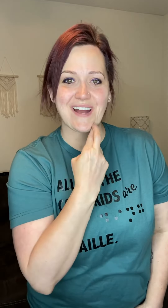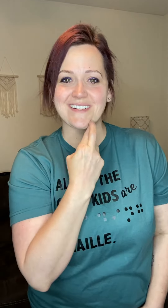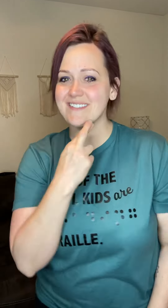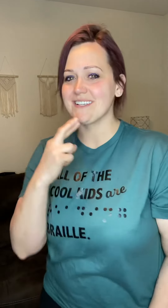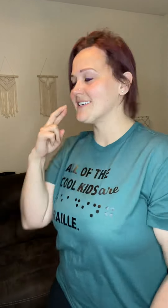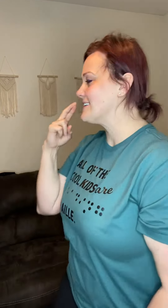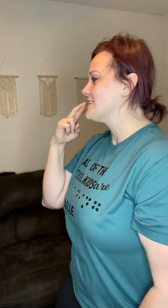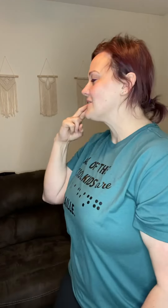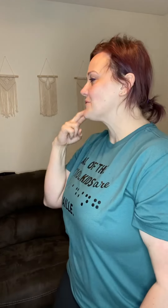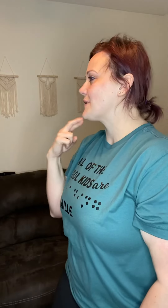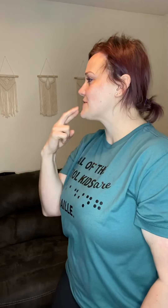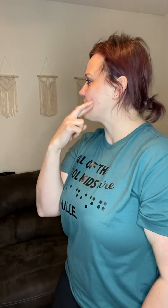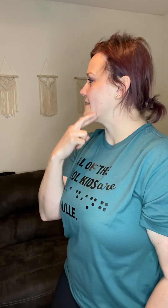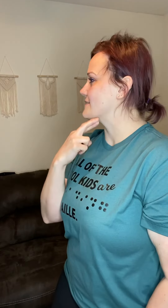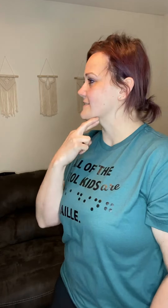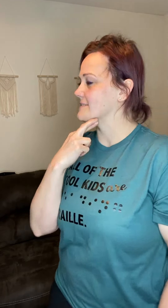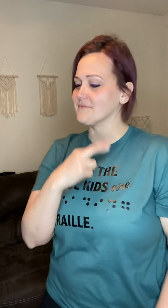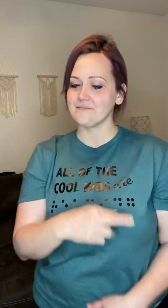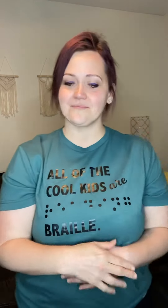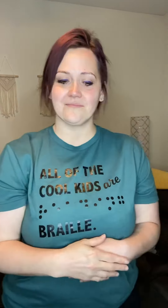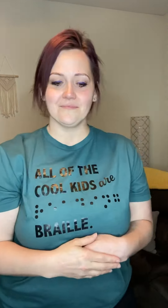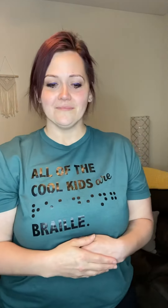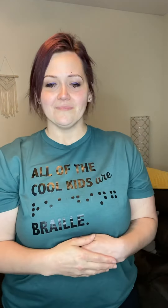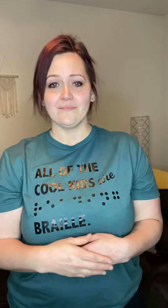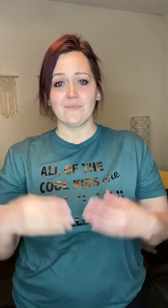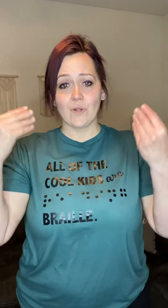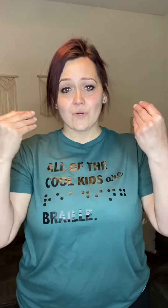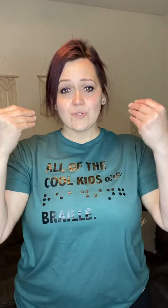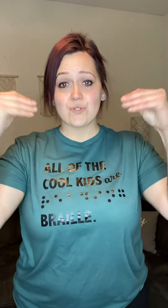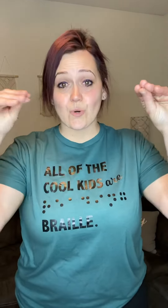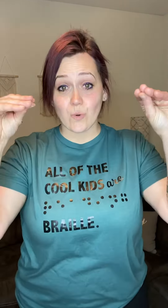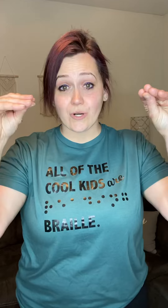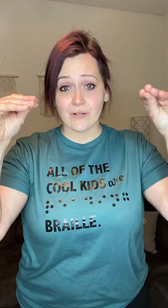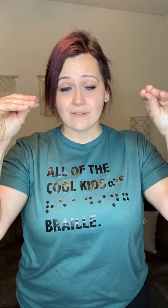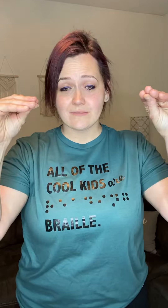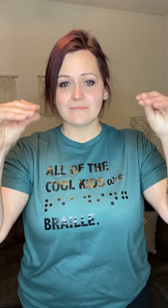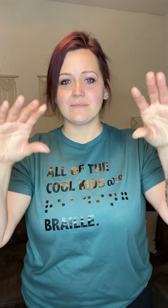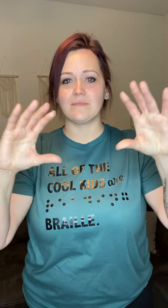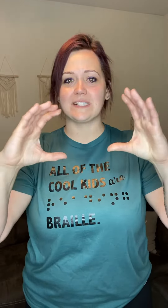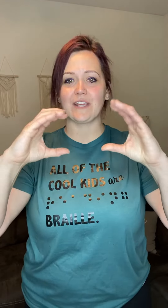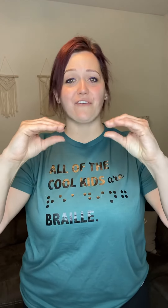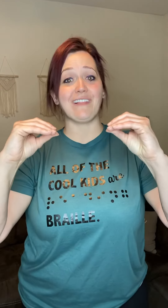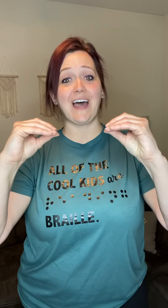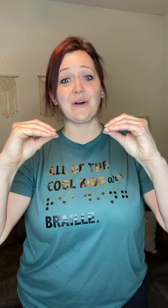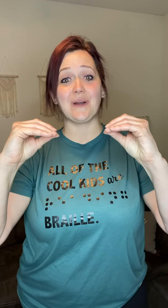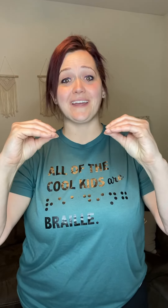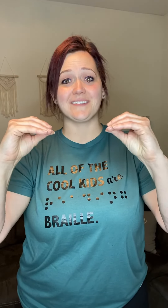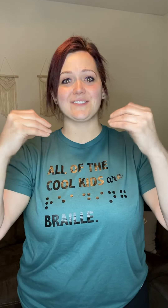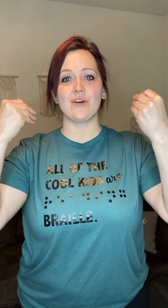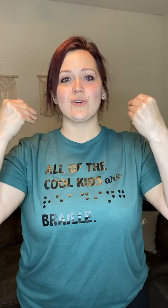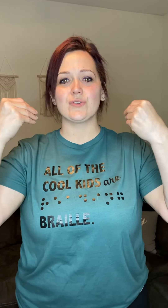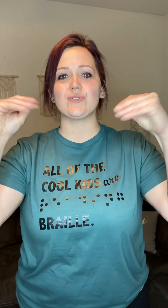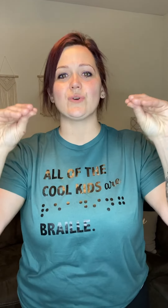Restaurant. Restaurant. Store Take your flat O hands.